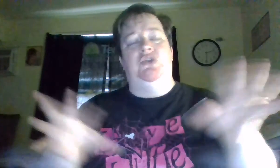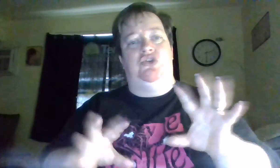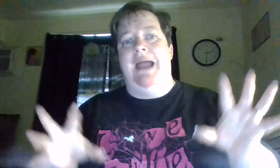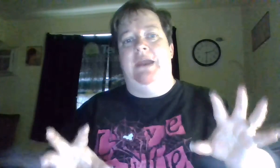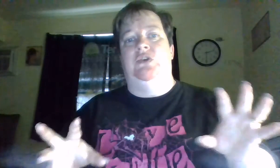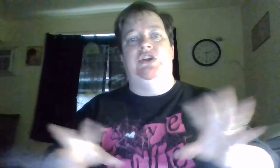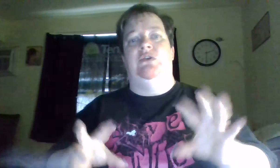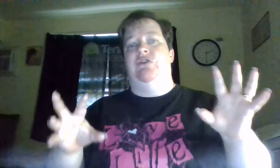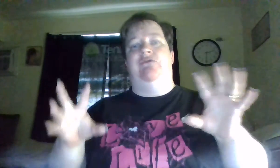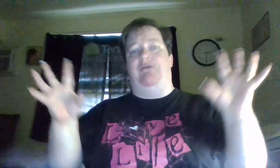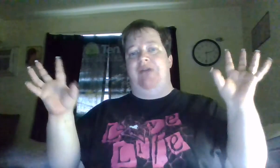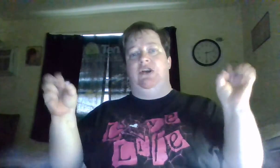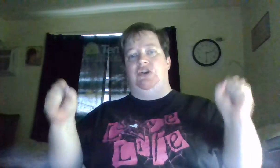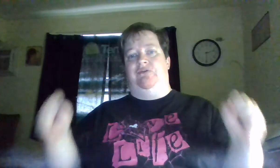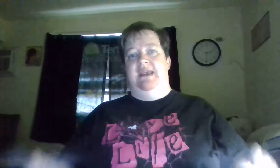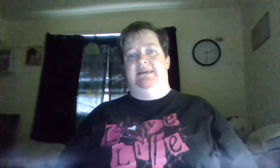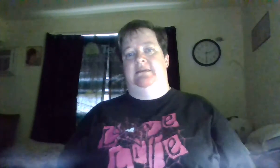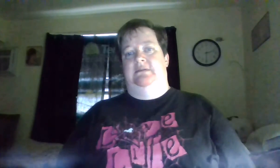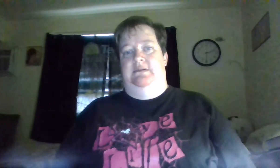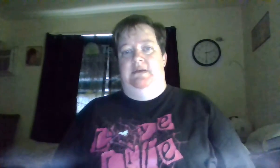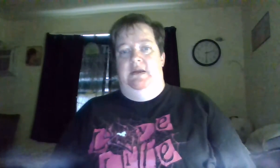try it. You'll fall flat on your face.